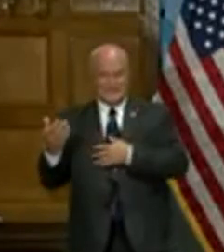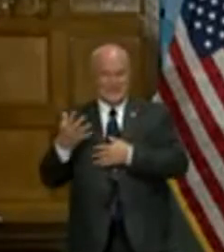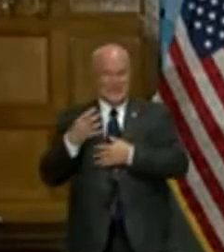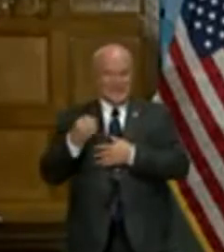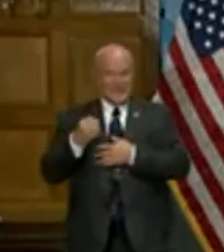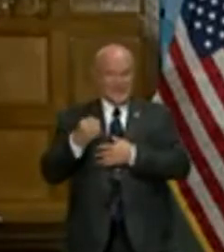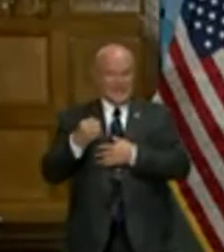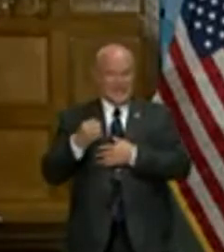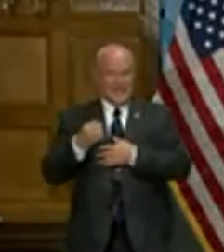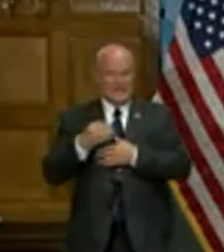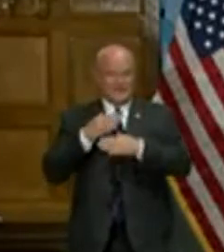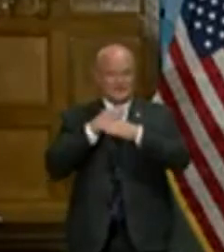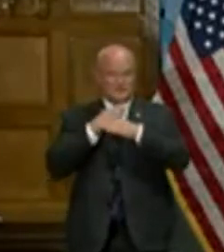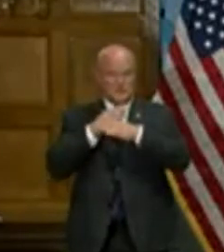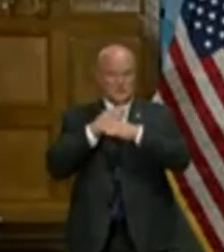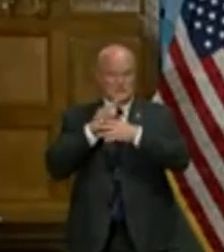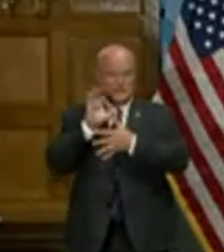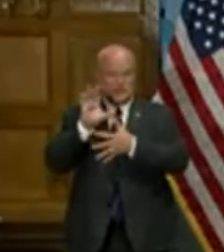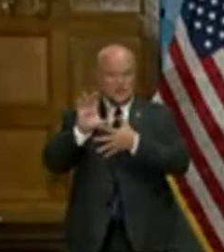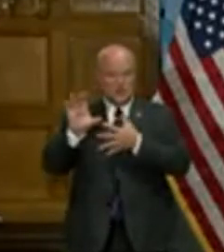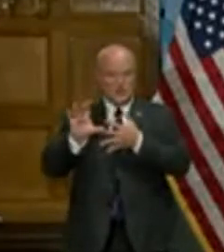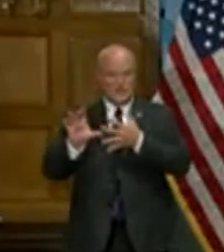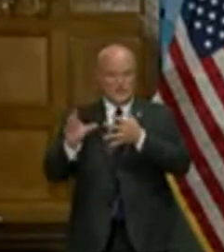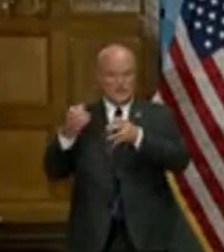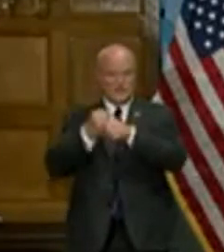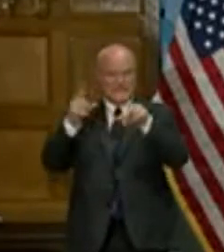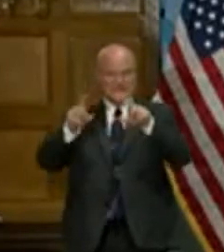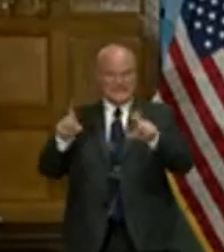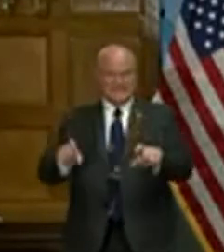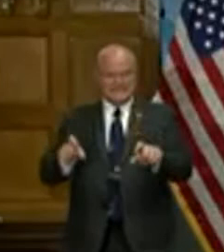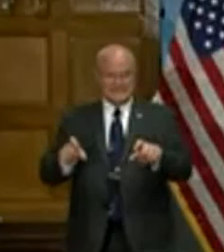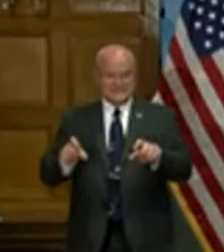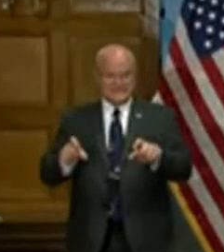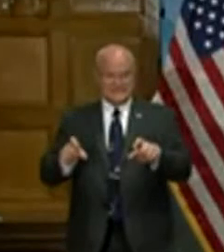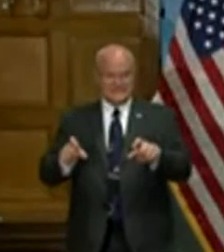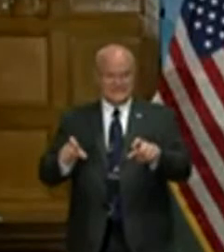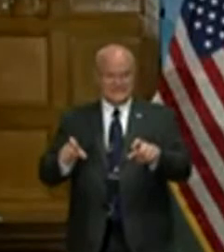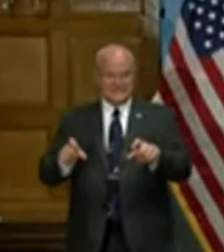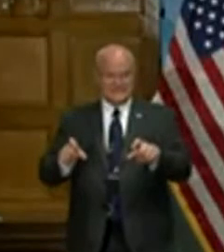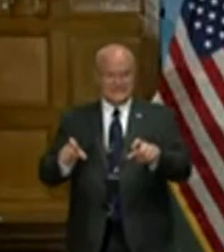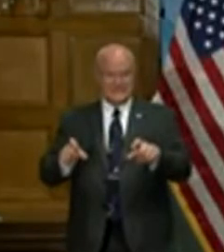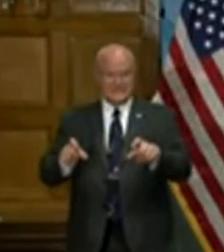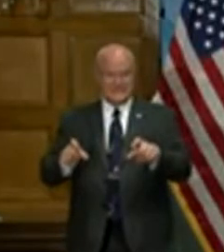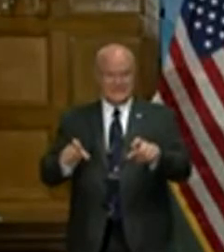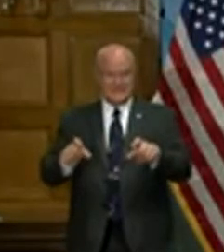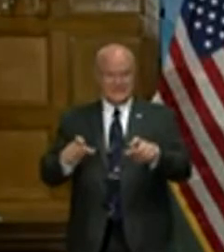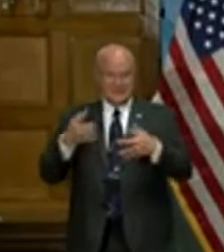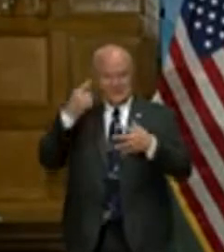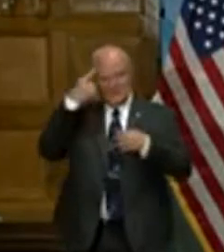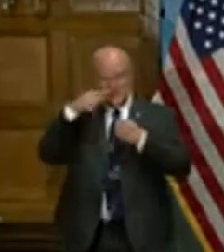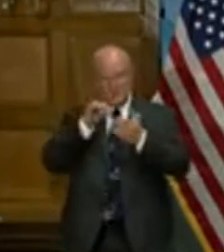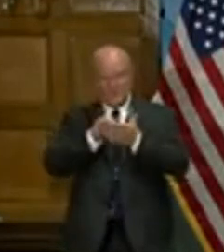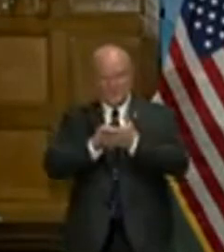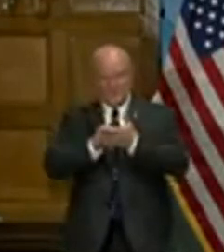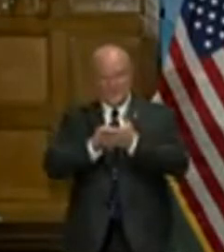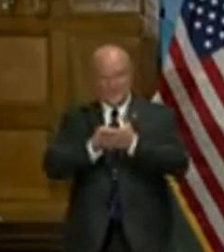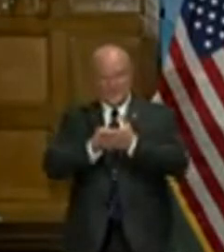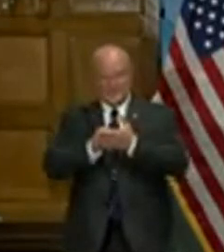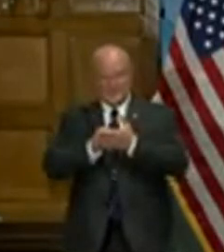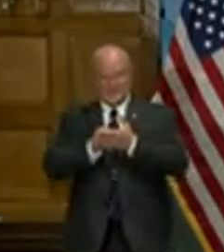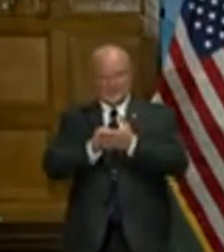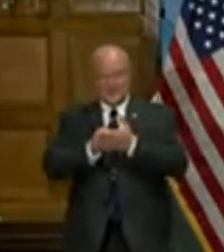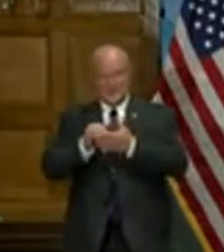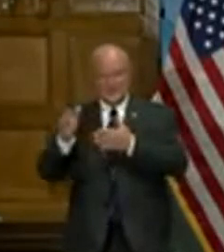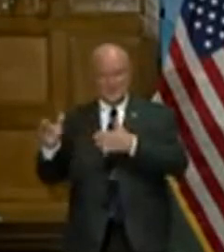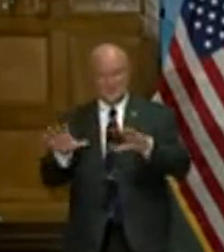and so they're restricting the criteria to get tested. I was wondering what you think about that, if you're planning on